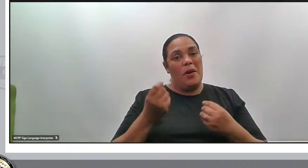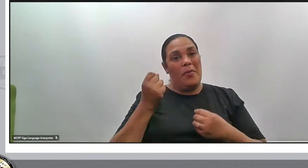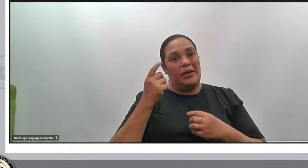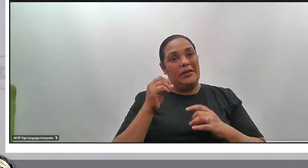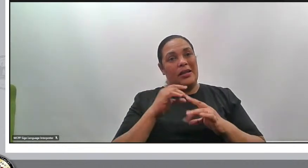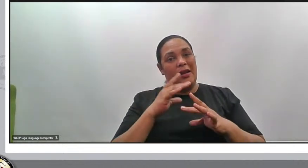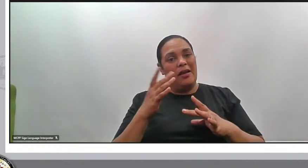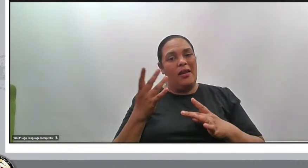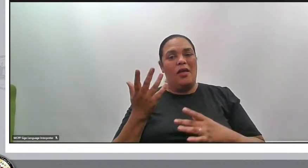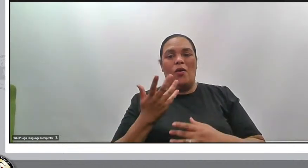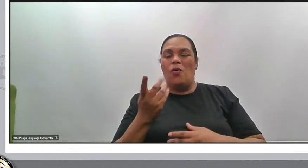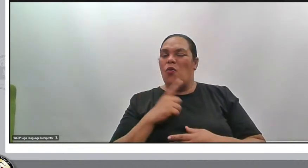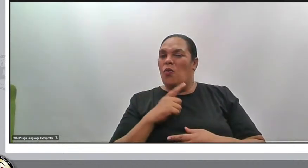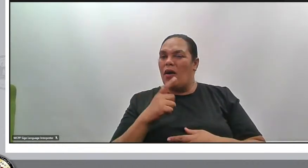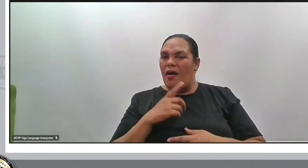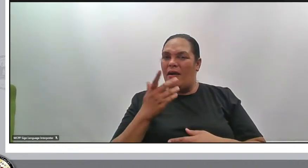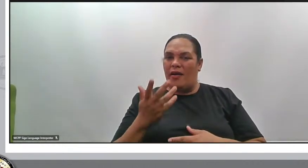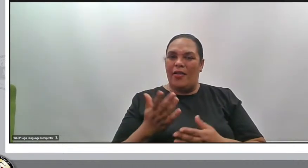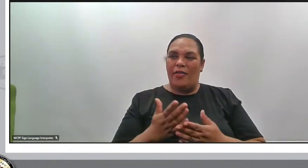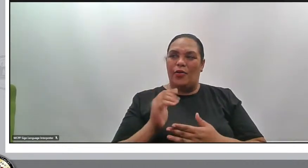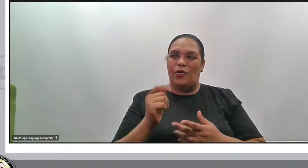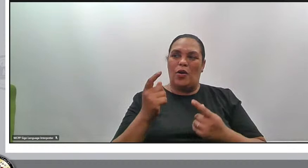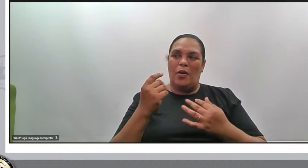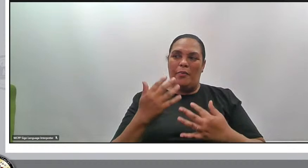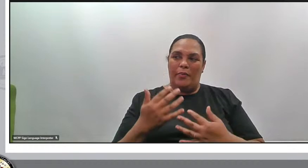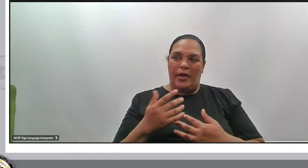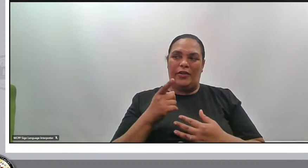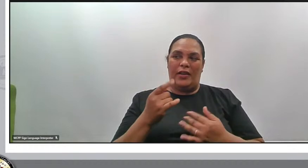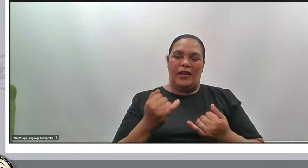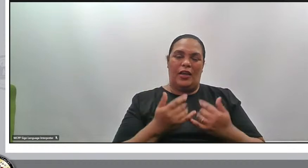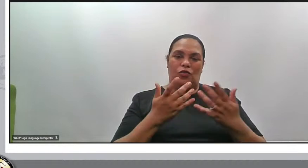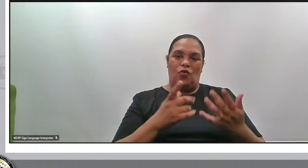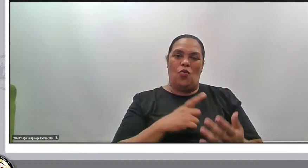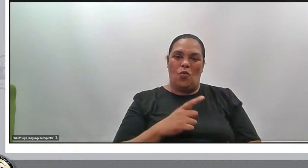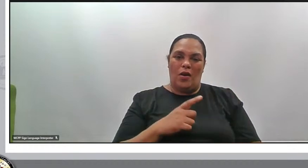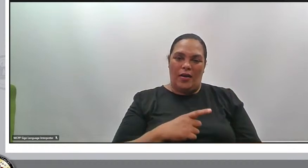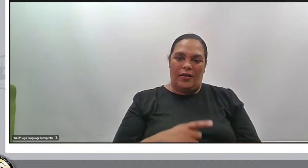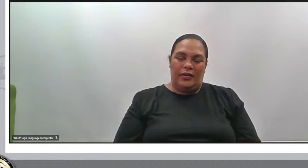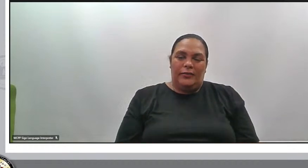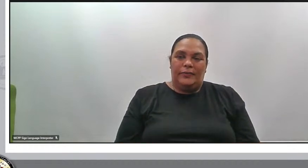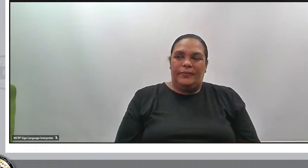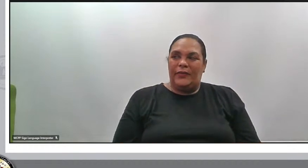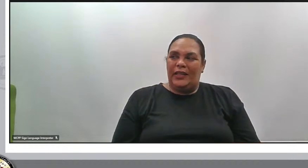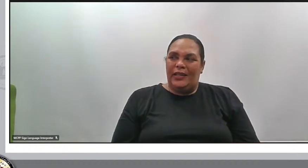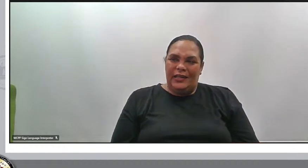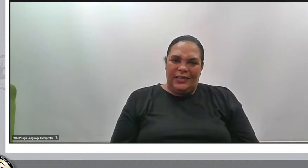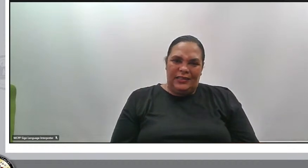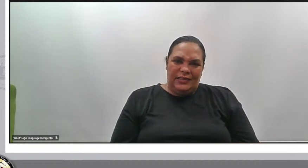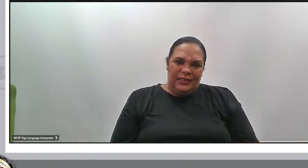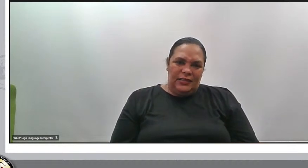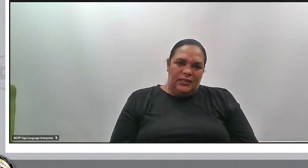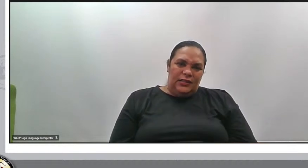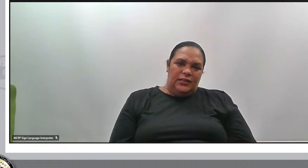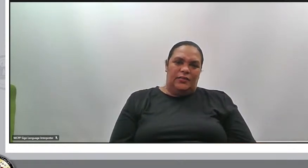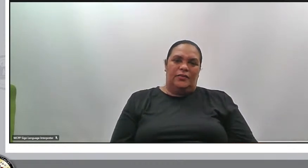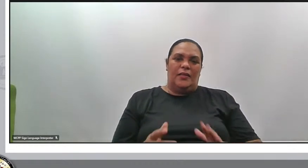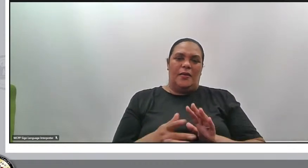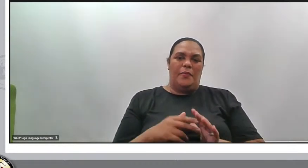to why through this budget it is like that? Then on page 72 under